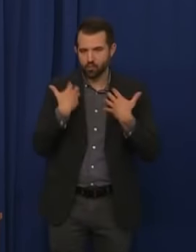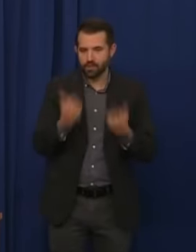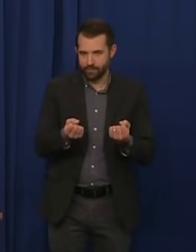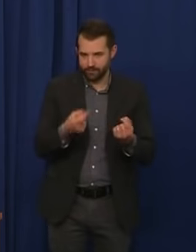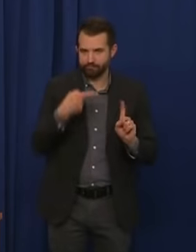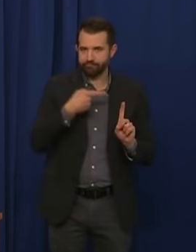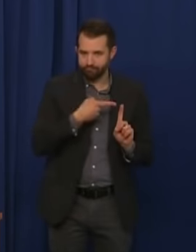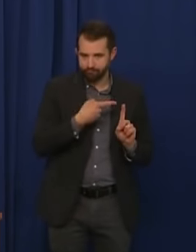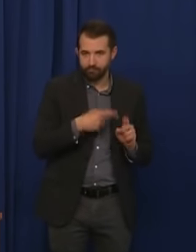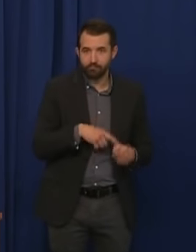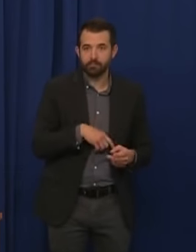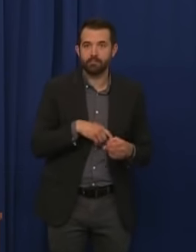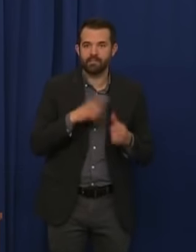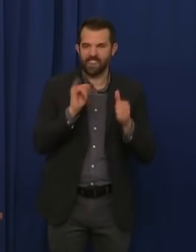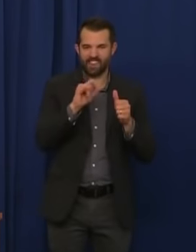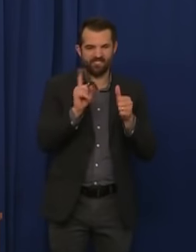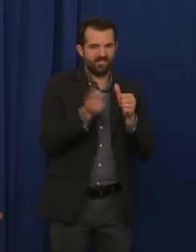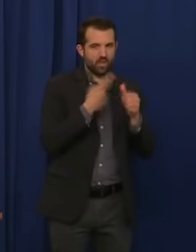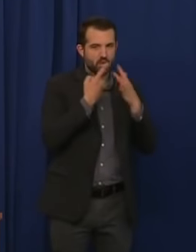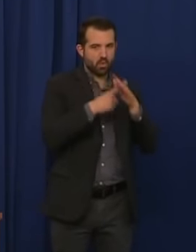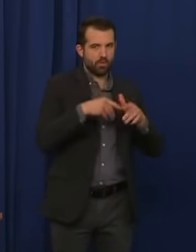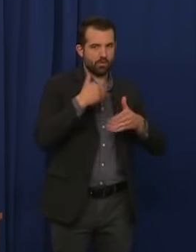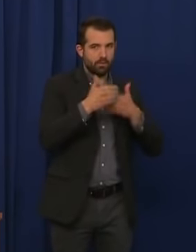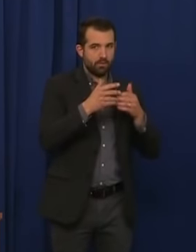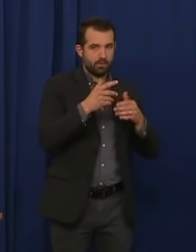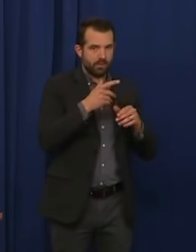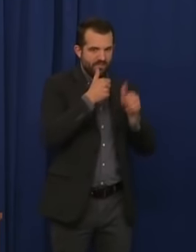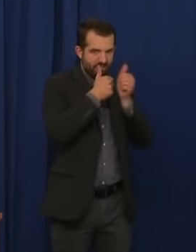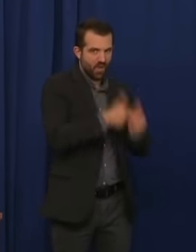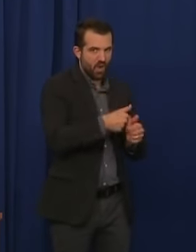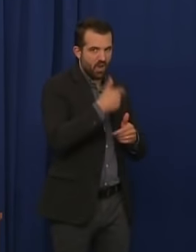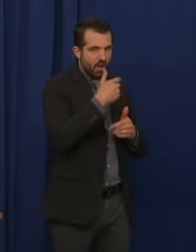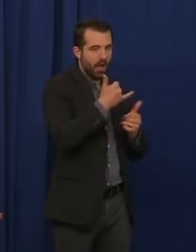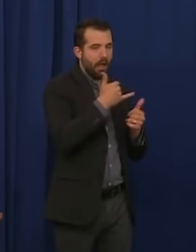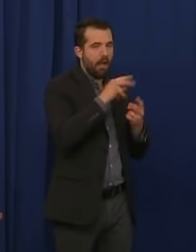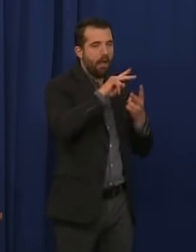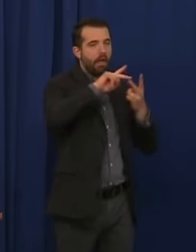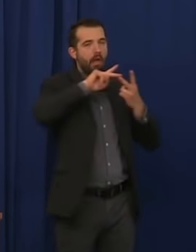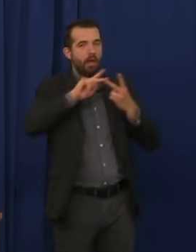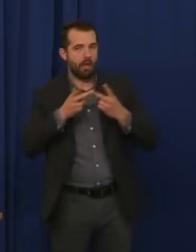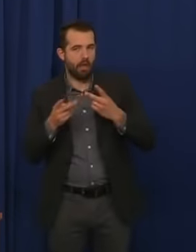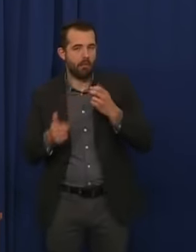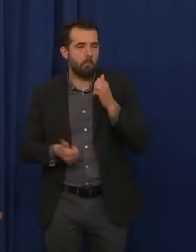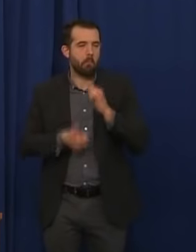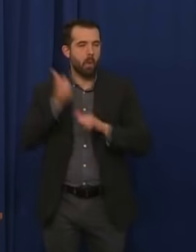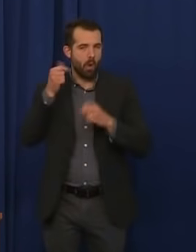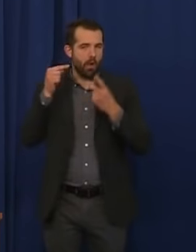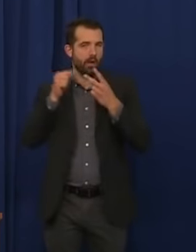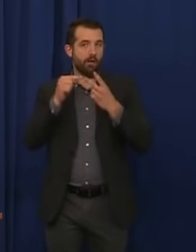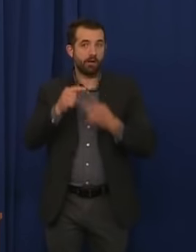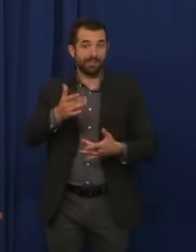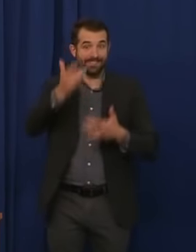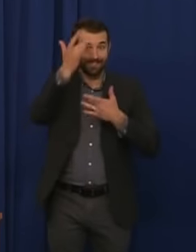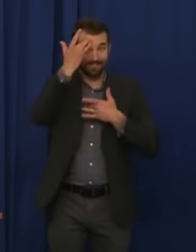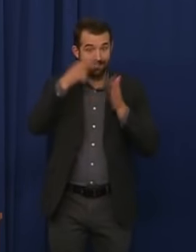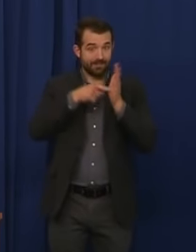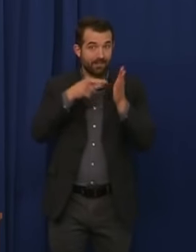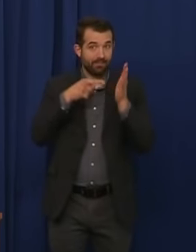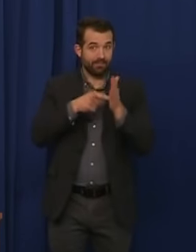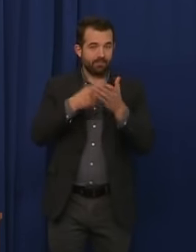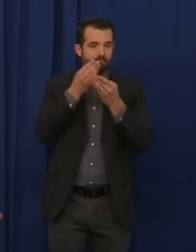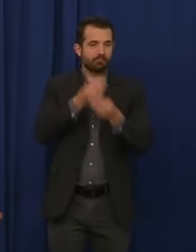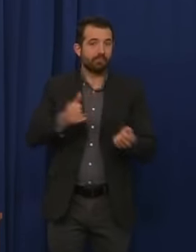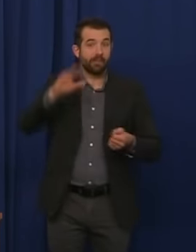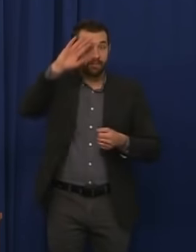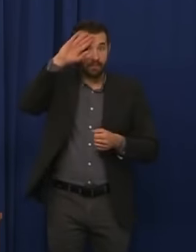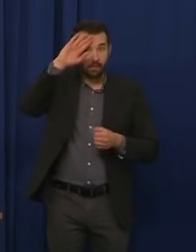But nowadays, the other definition is used in most cases, which is a resolution of symptoms. Again, we'll get you the exact wording of